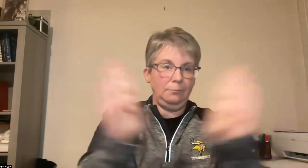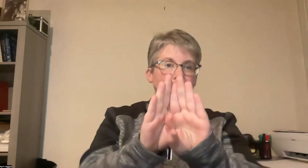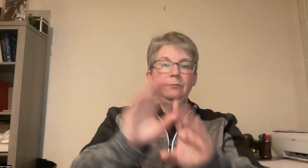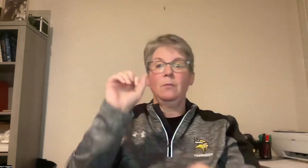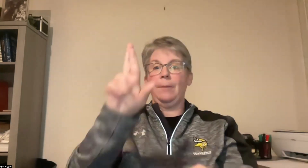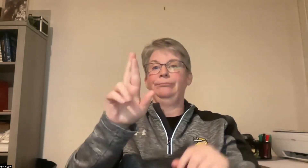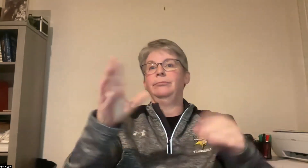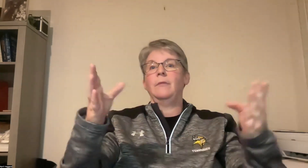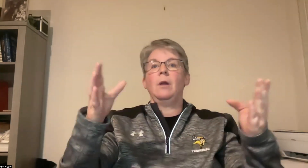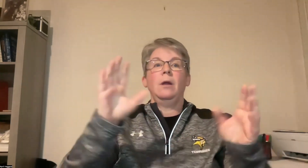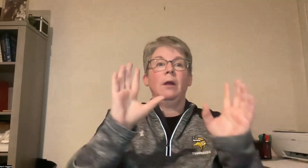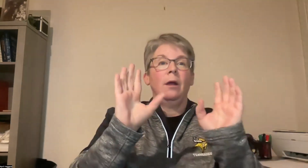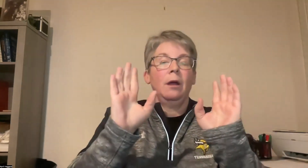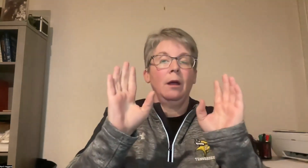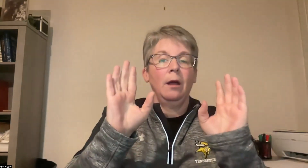Ready to close? Dave's ready to close. Okay.